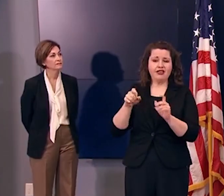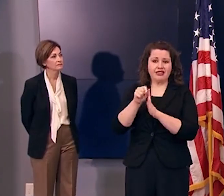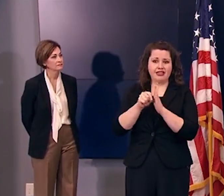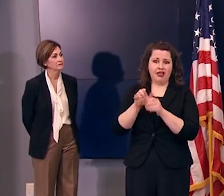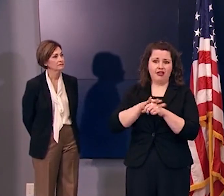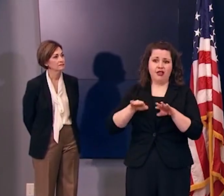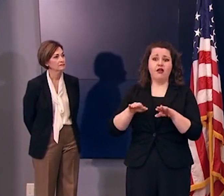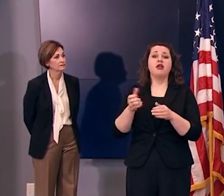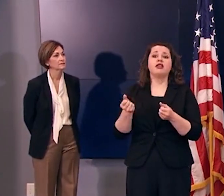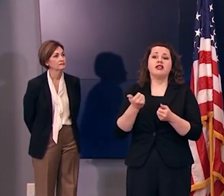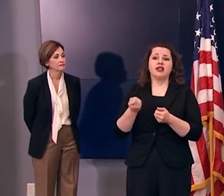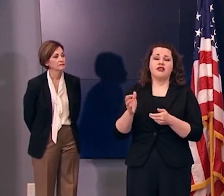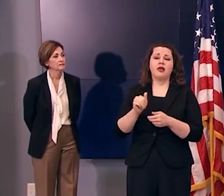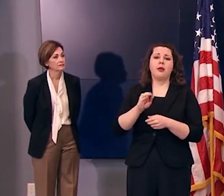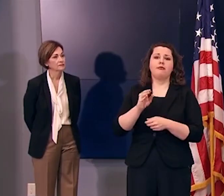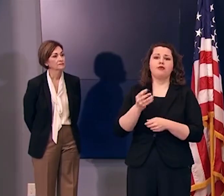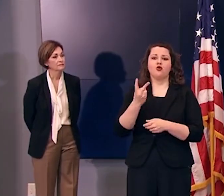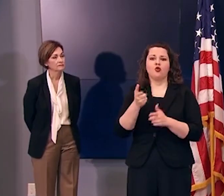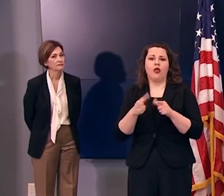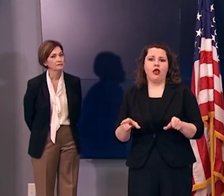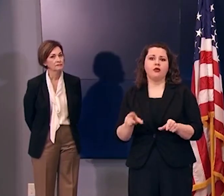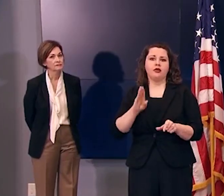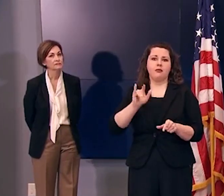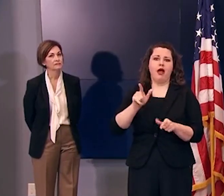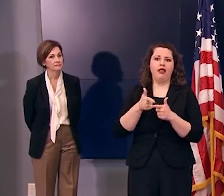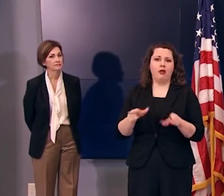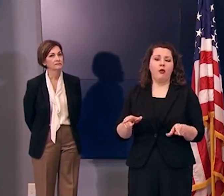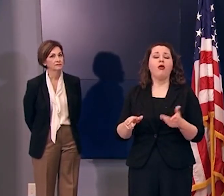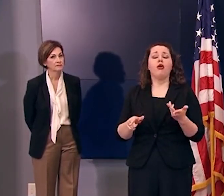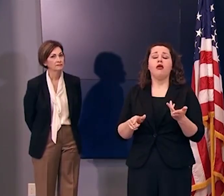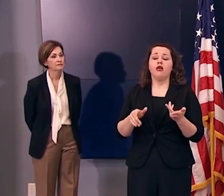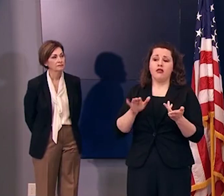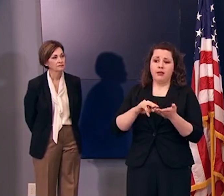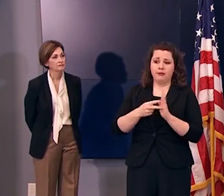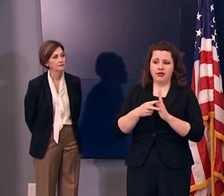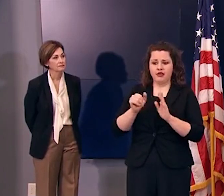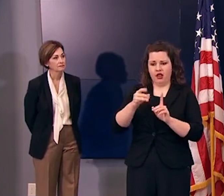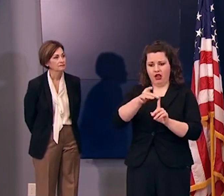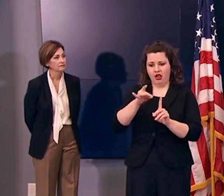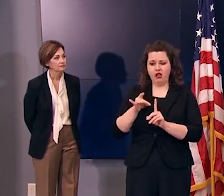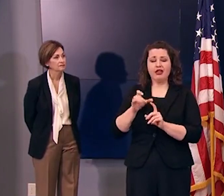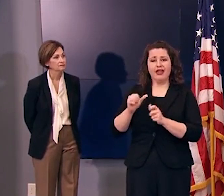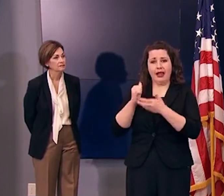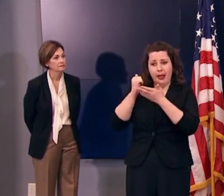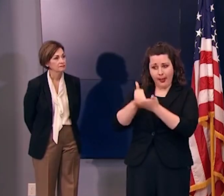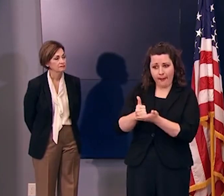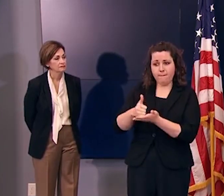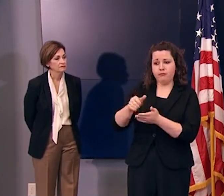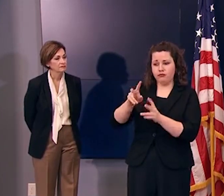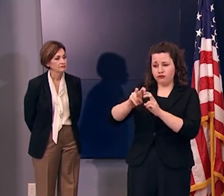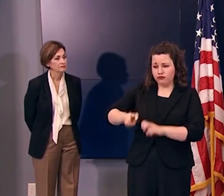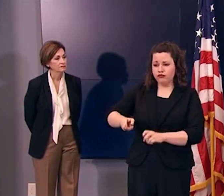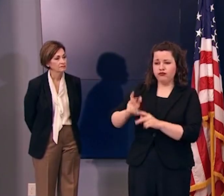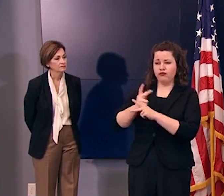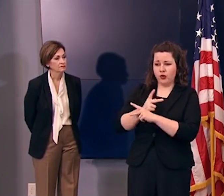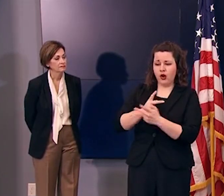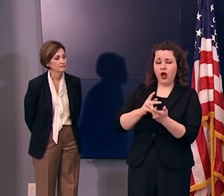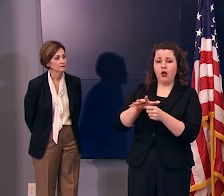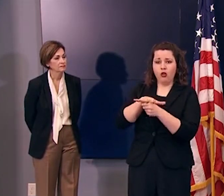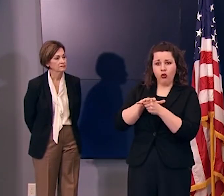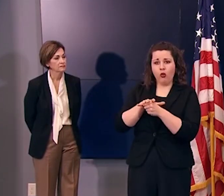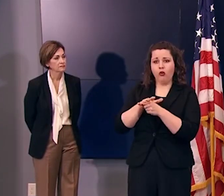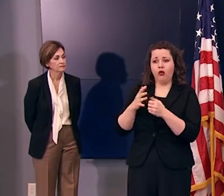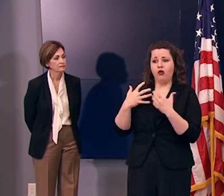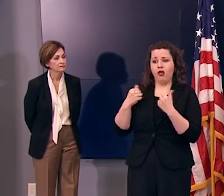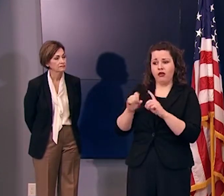them who are bilingual, to meet the contact tracing needs of various communities and to assist local public health departments who might not